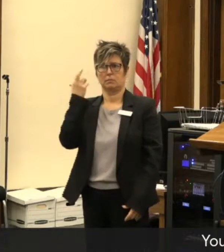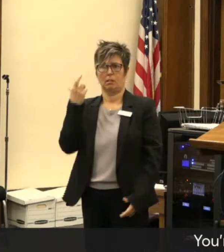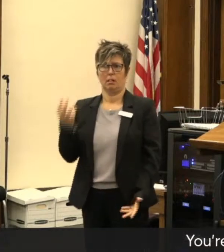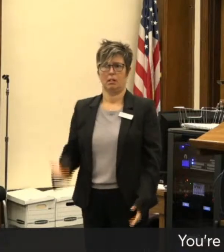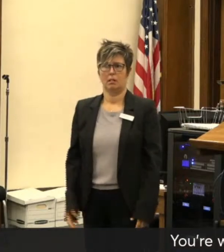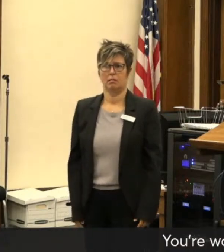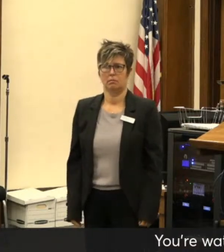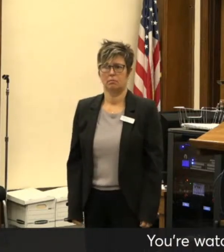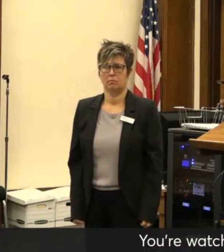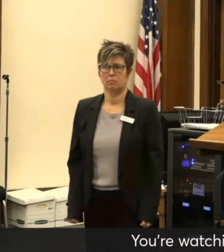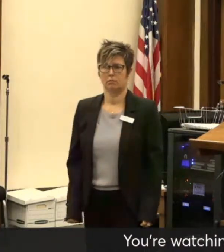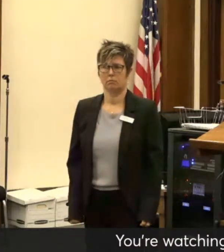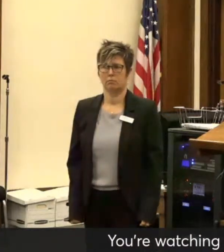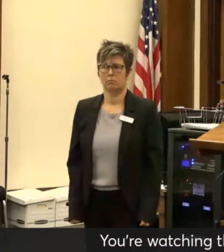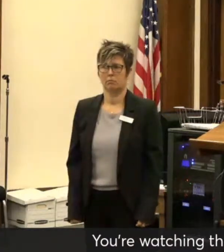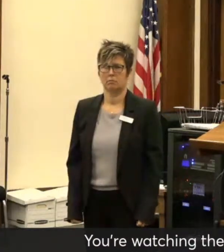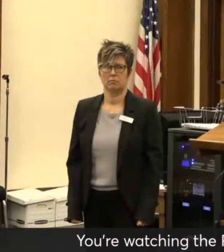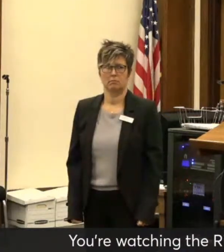we will